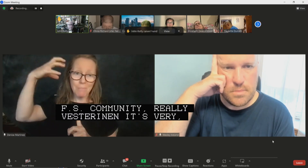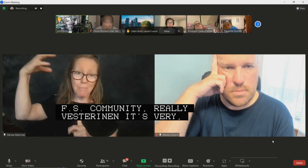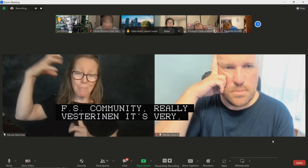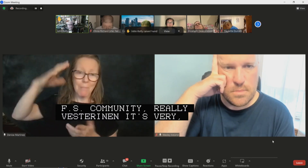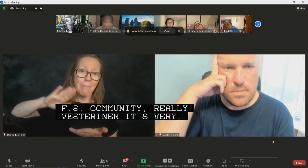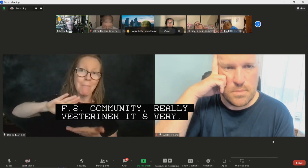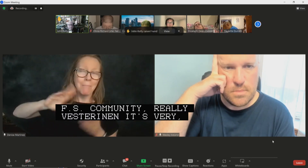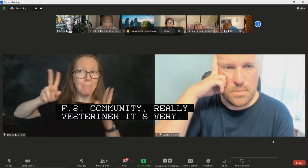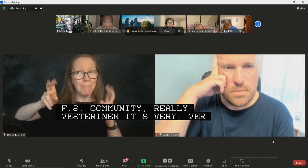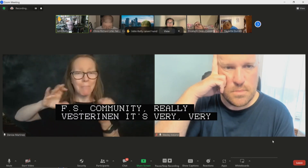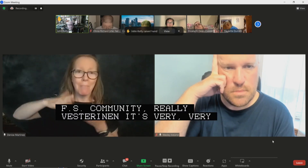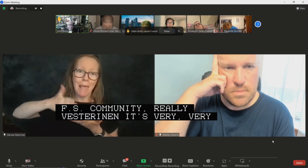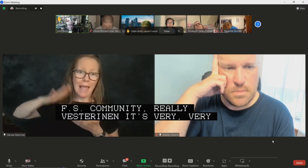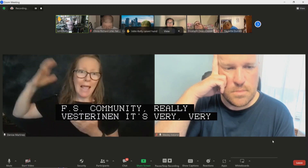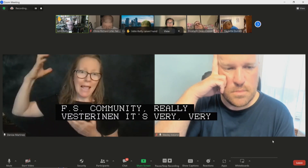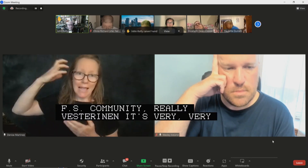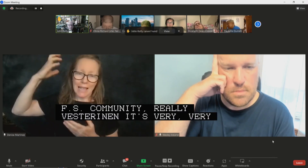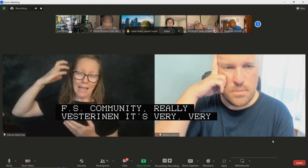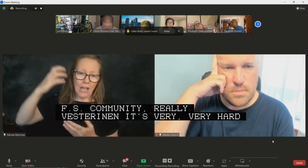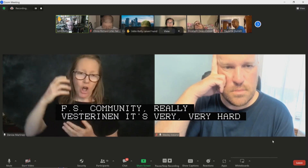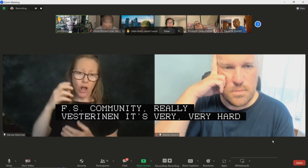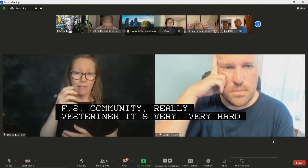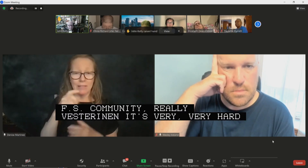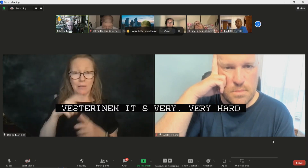granite plaza. So